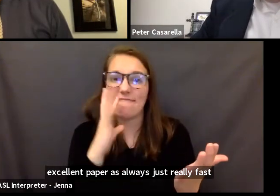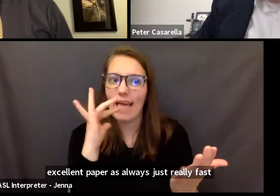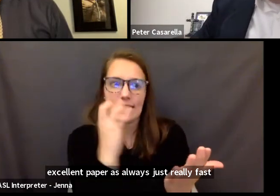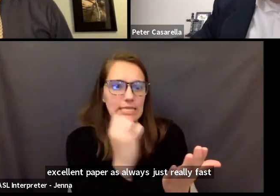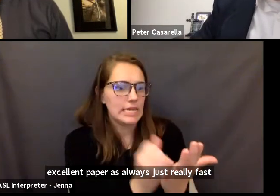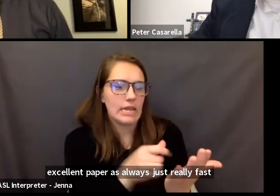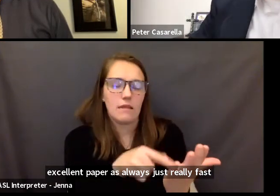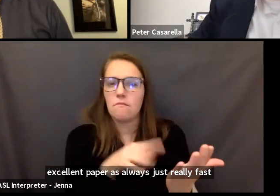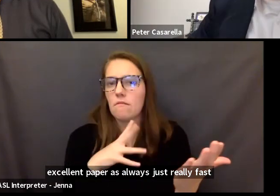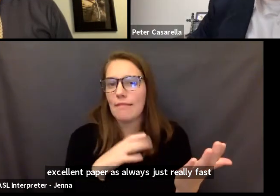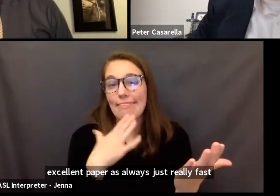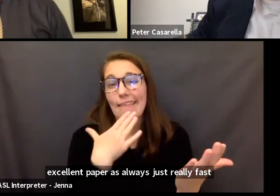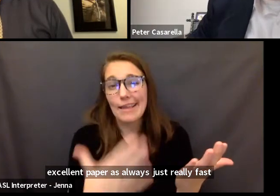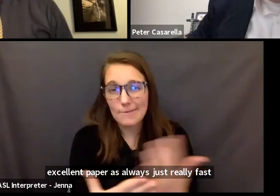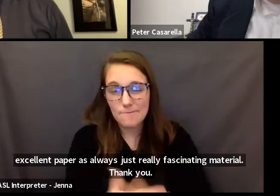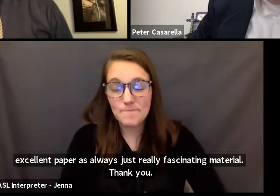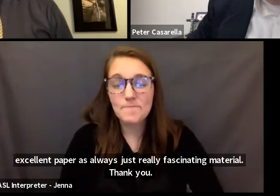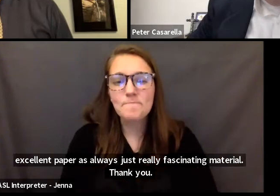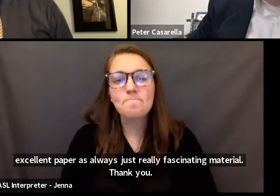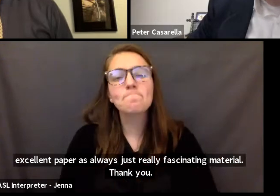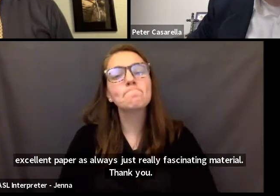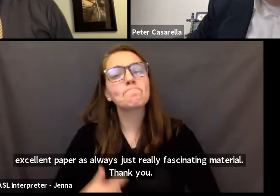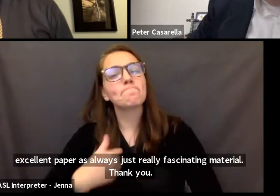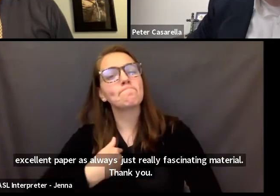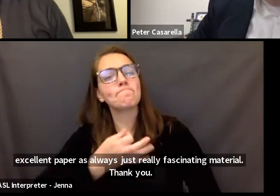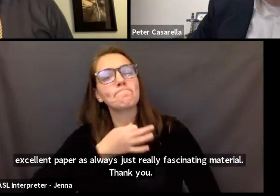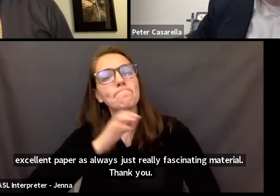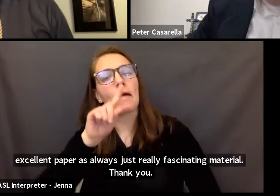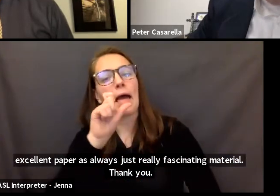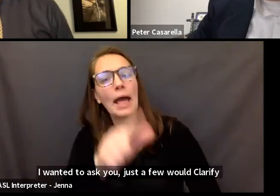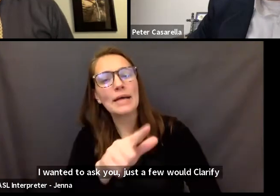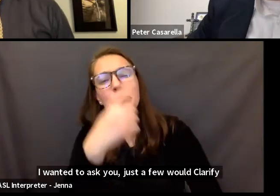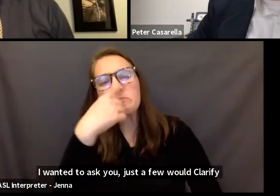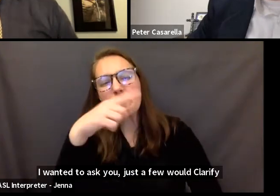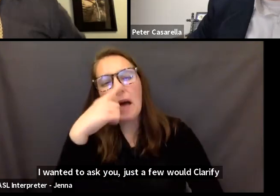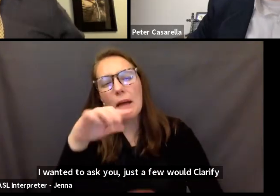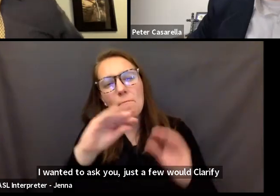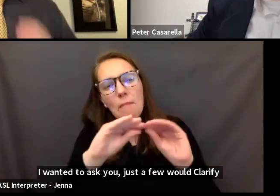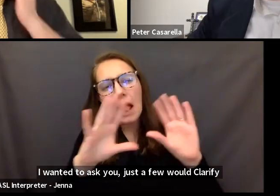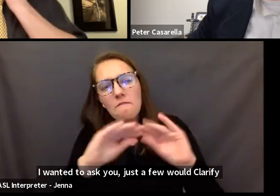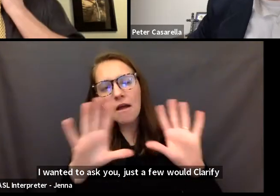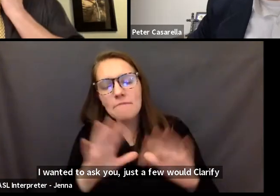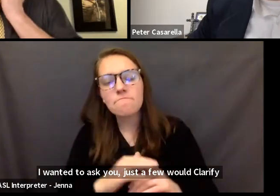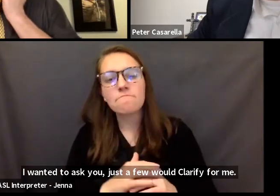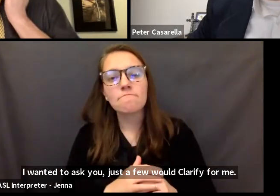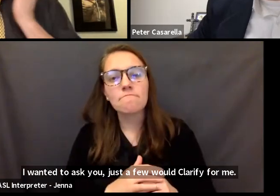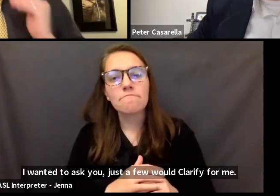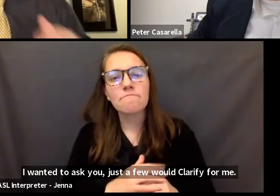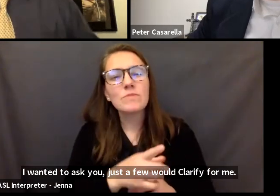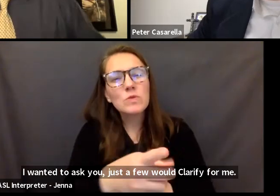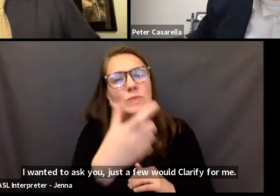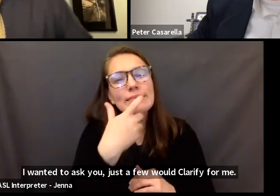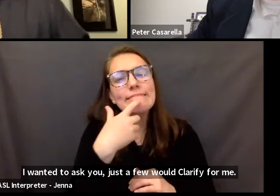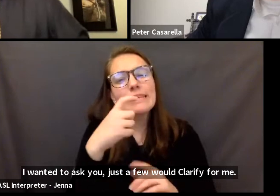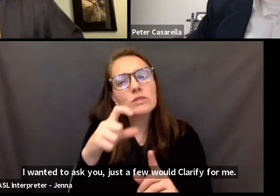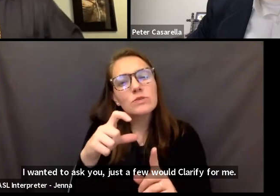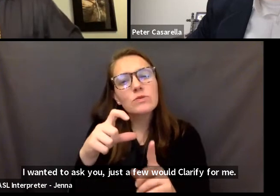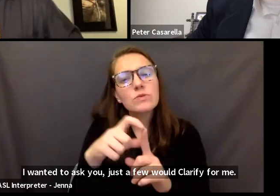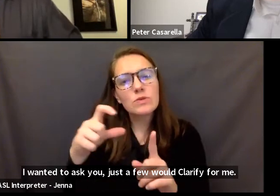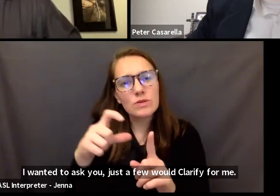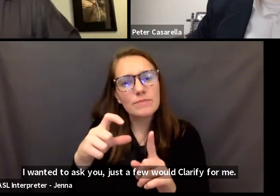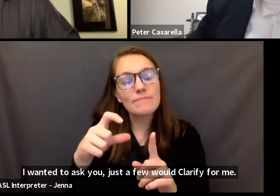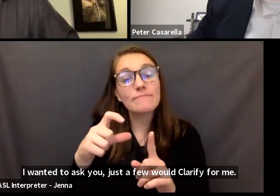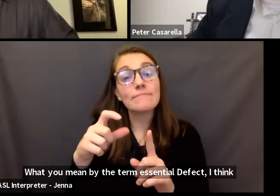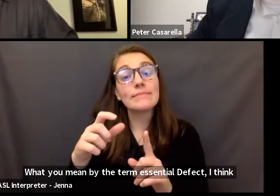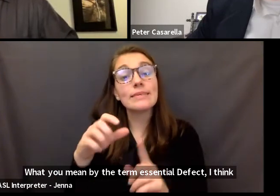you. I wanted to ask you just if you would clarify for me what you mean by the term essential defect.